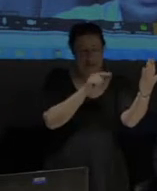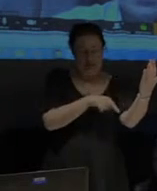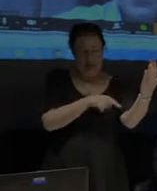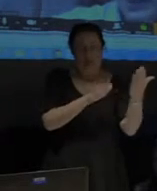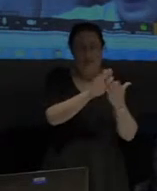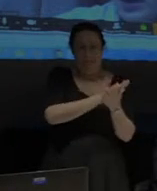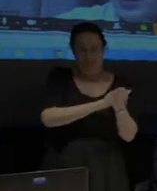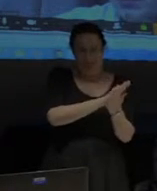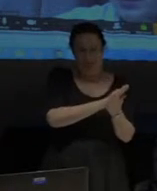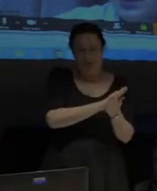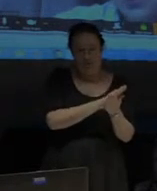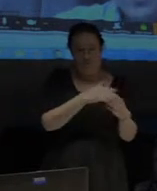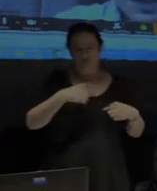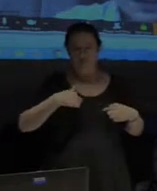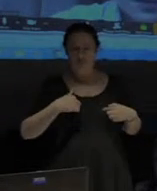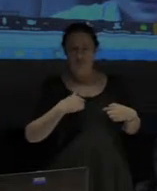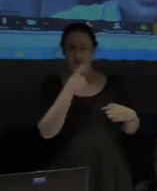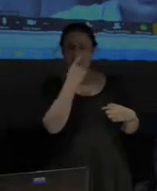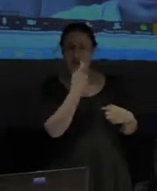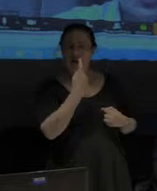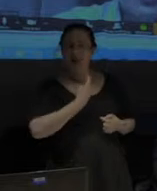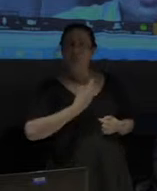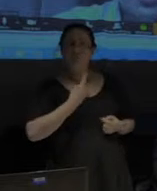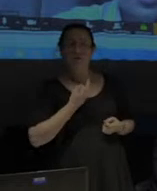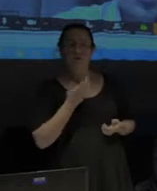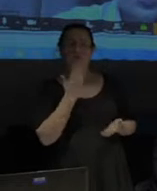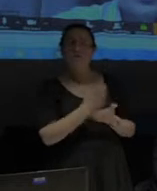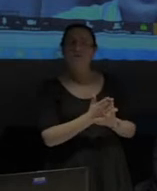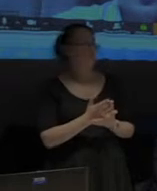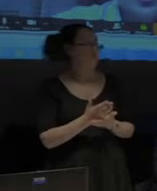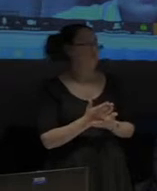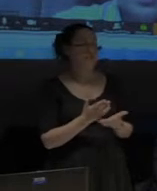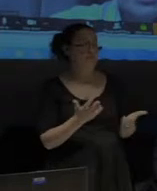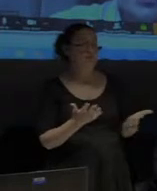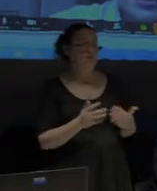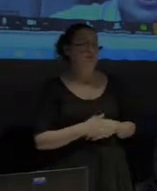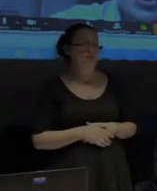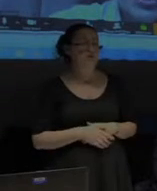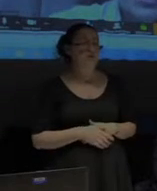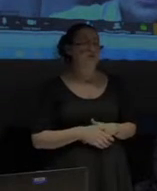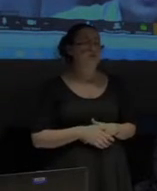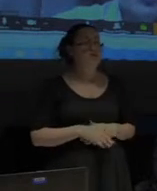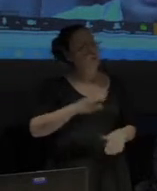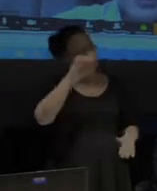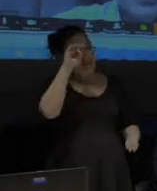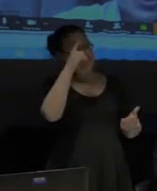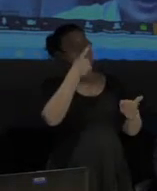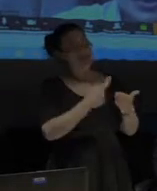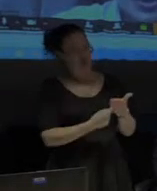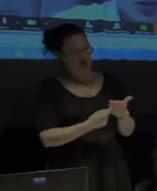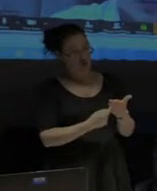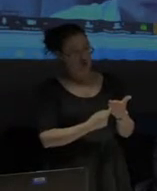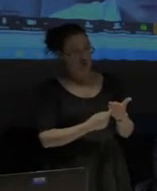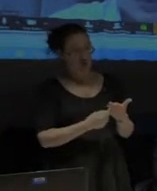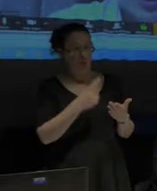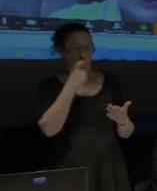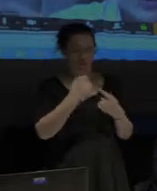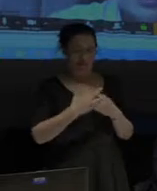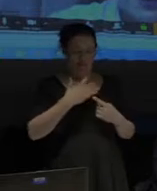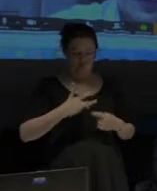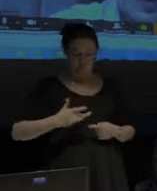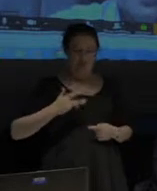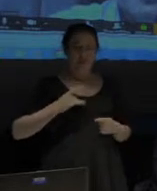be ourselves, including when we are making decisions that could be life-changing, or maybe not